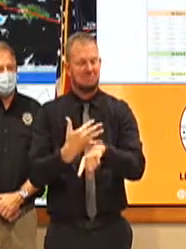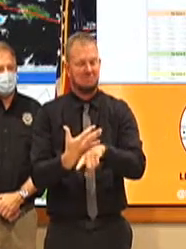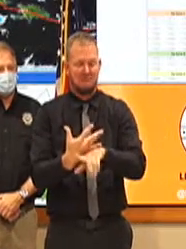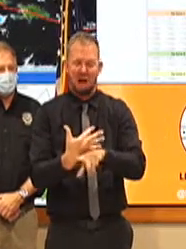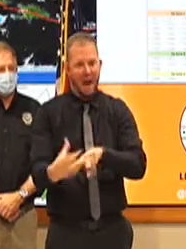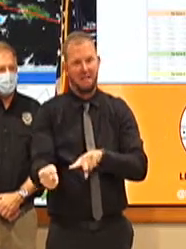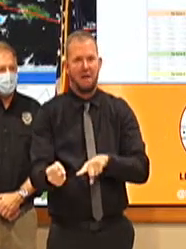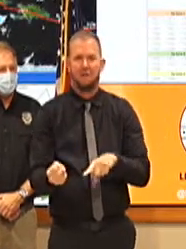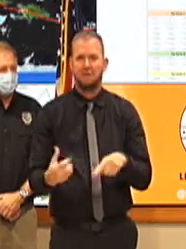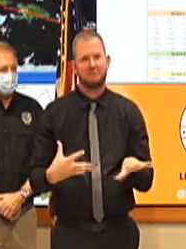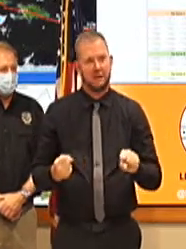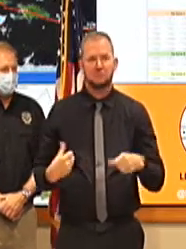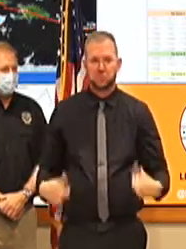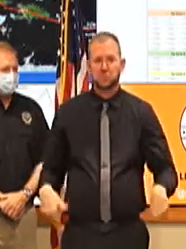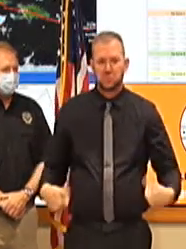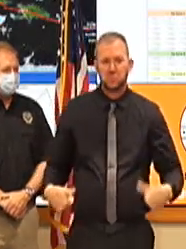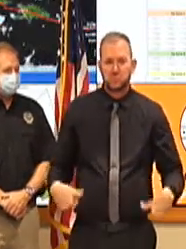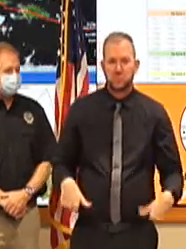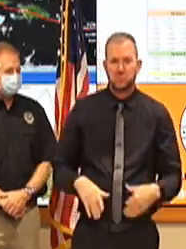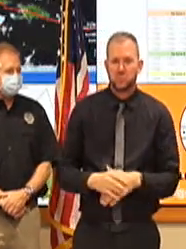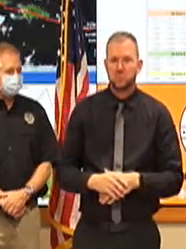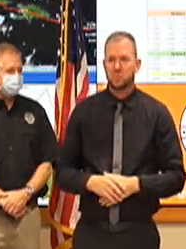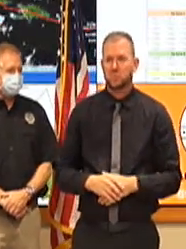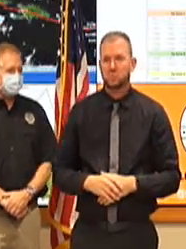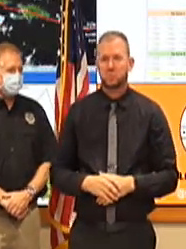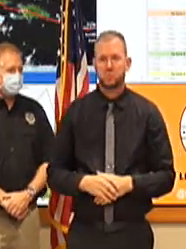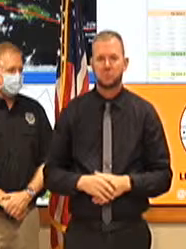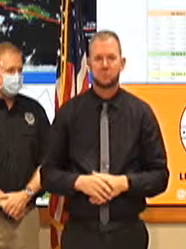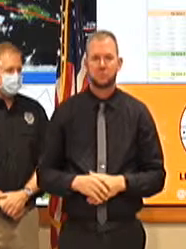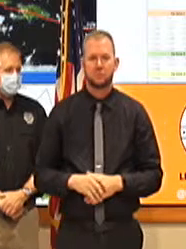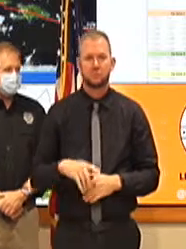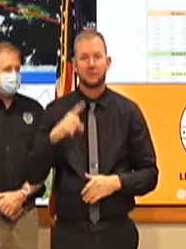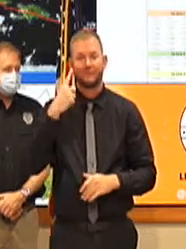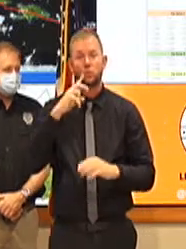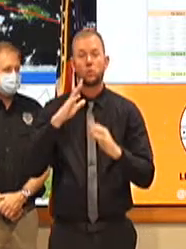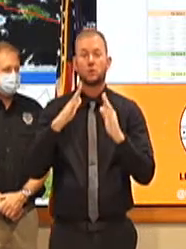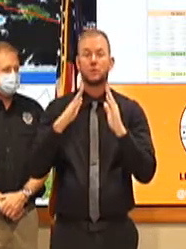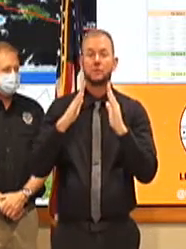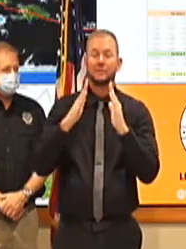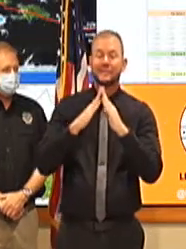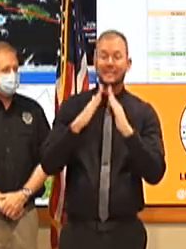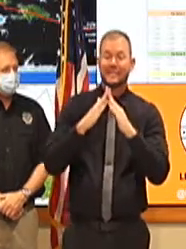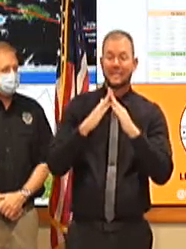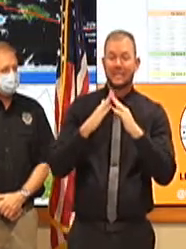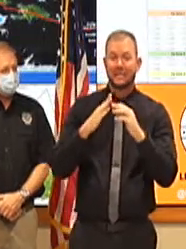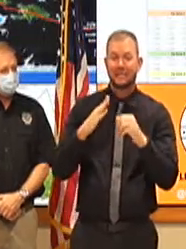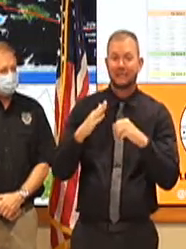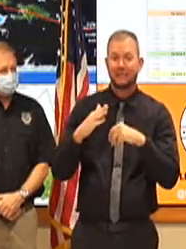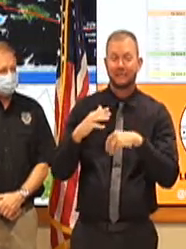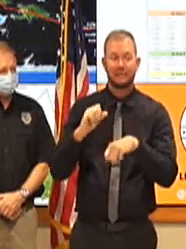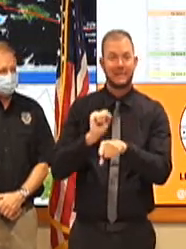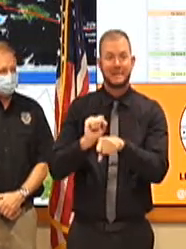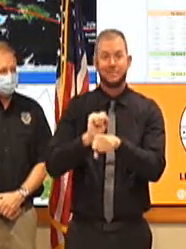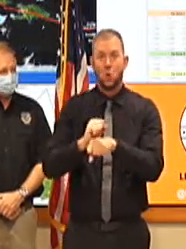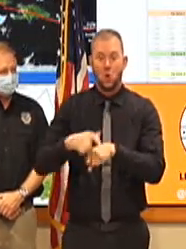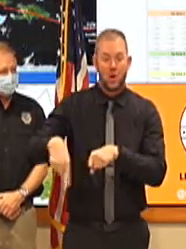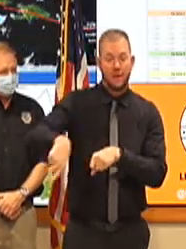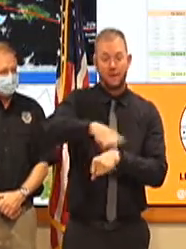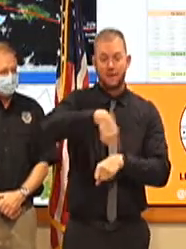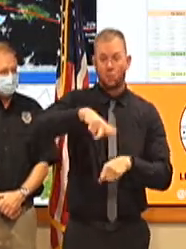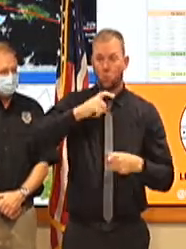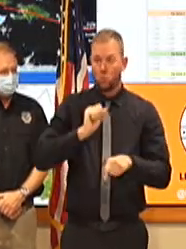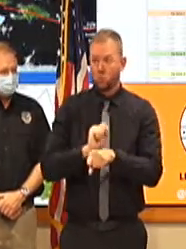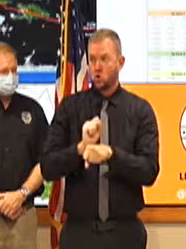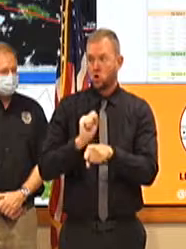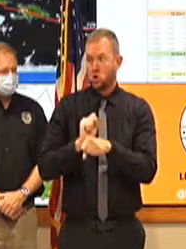employees, tomorrow will be a short day. At 2 o'clock, we're going to wrap it up at 2 o'clock, with